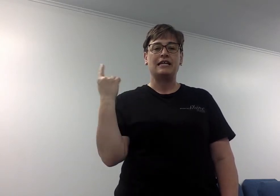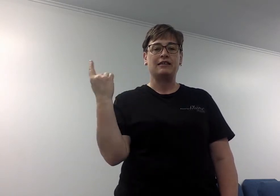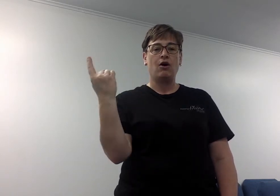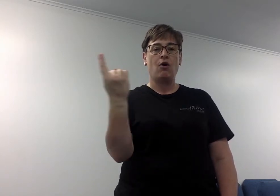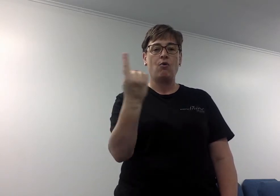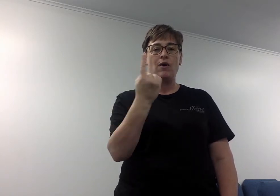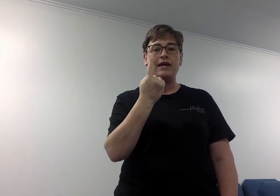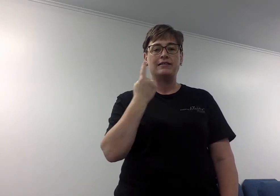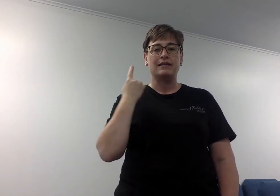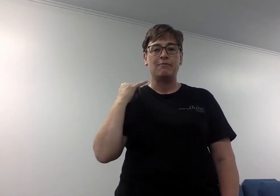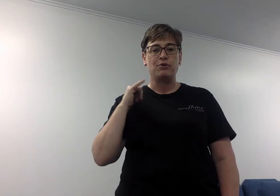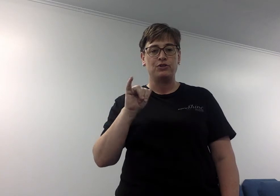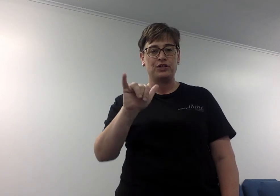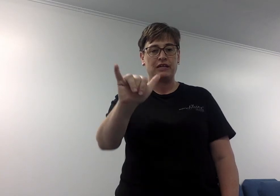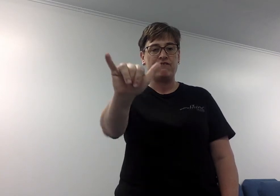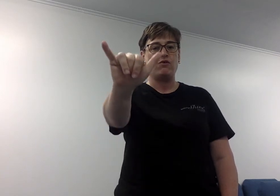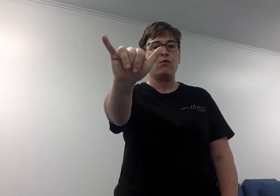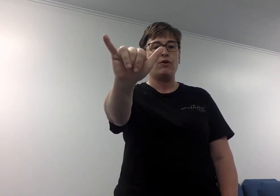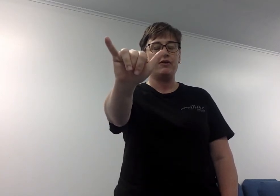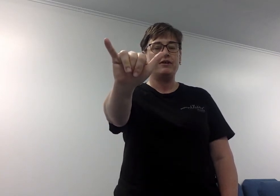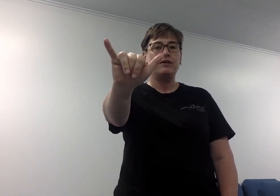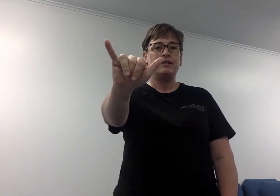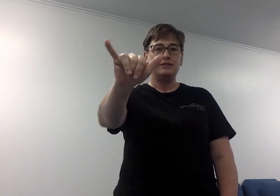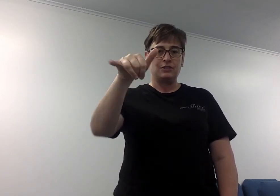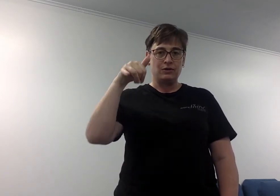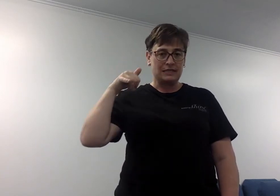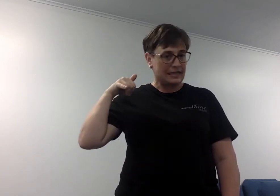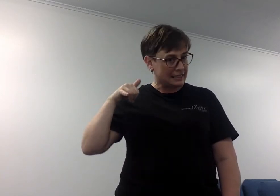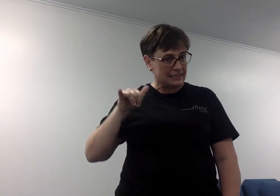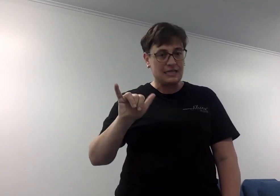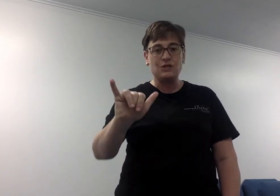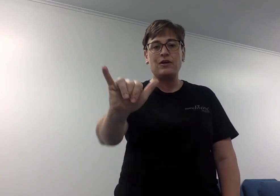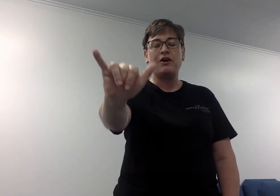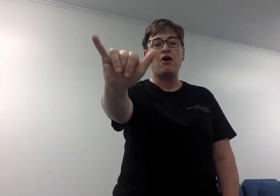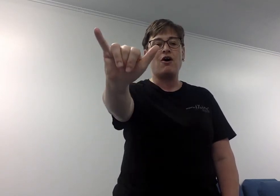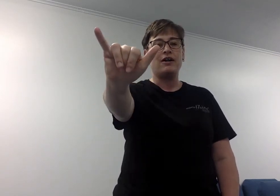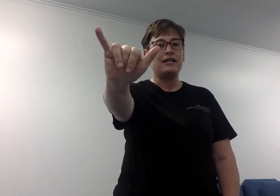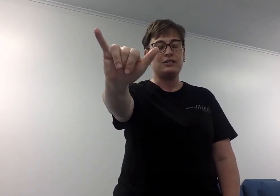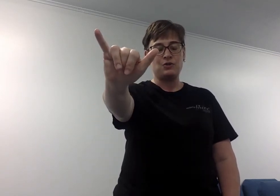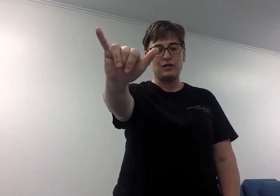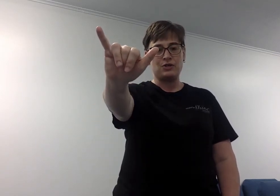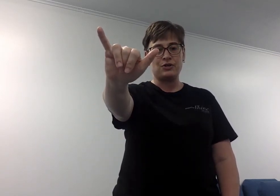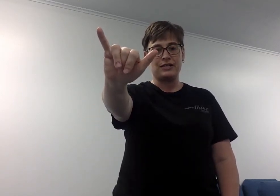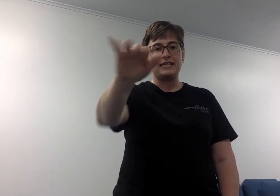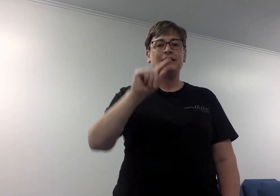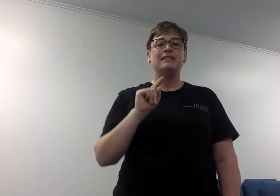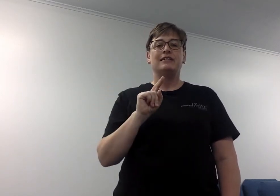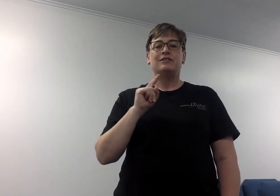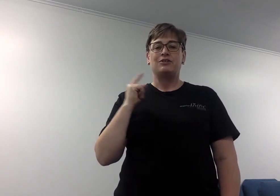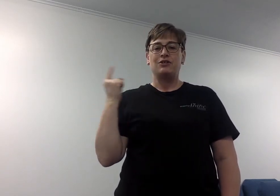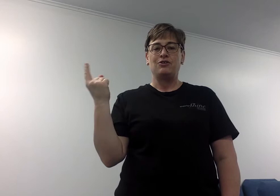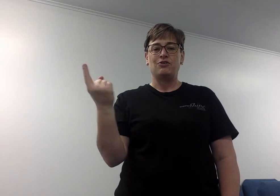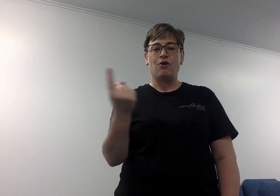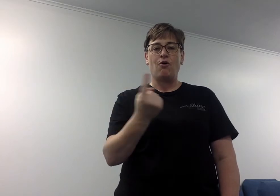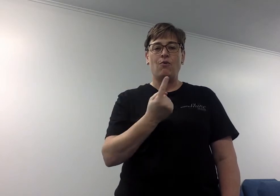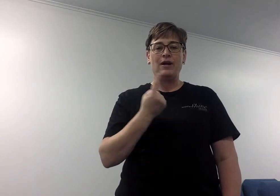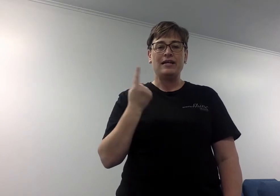the always and pushing it forward. So it's like continuing on into eternity. So you do your